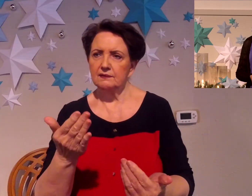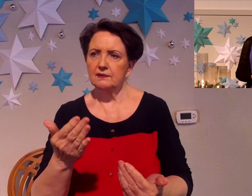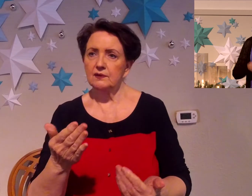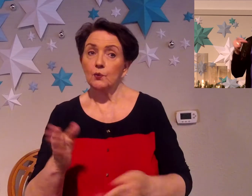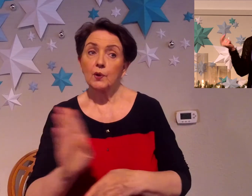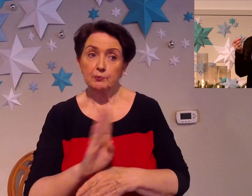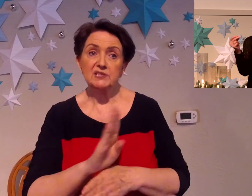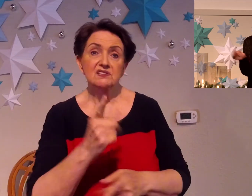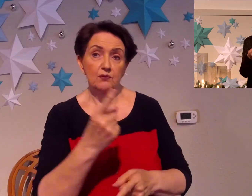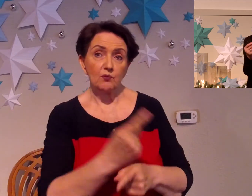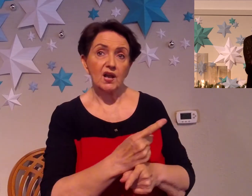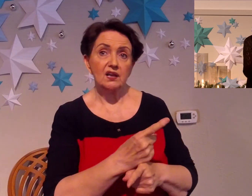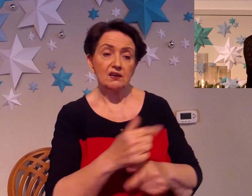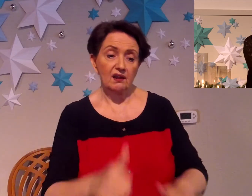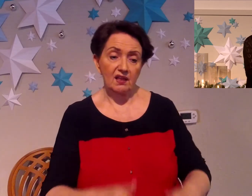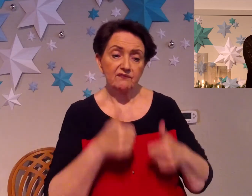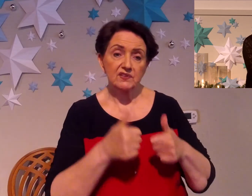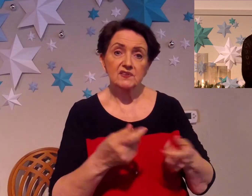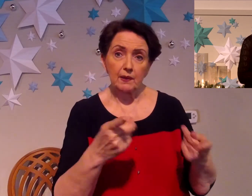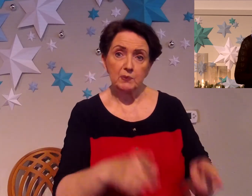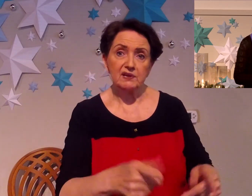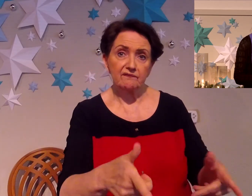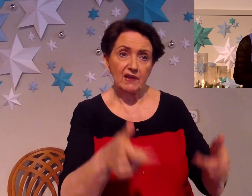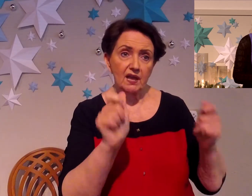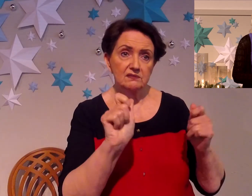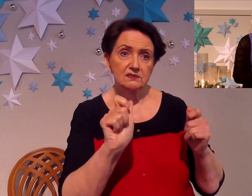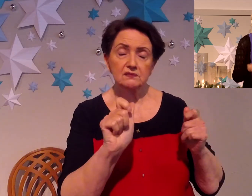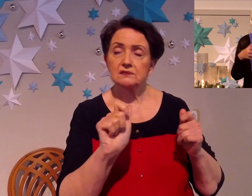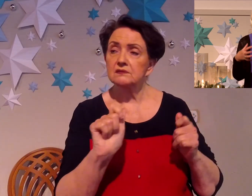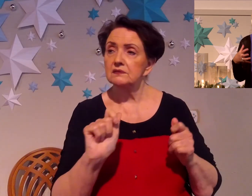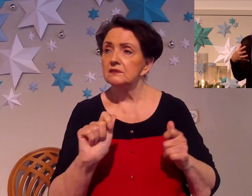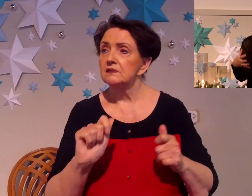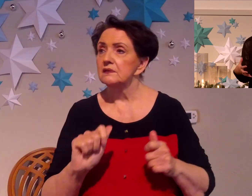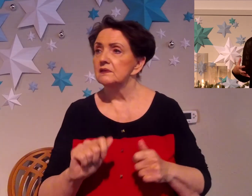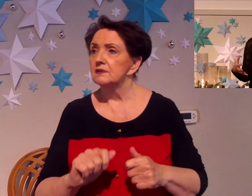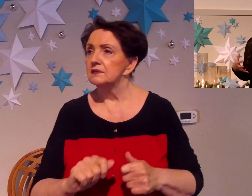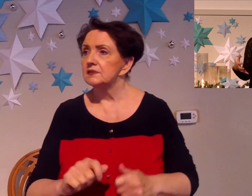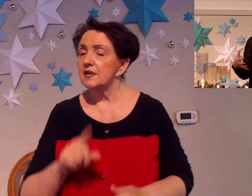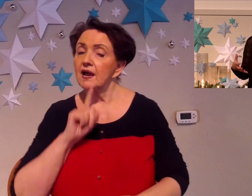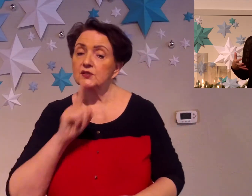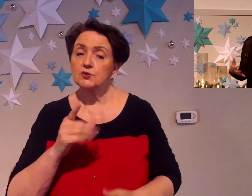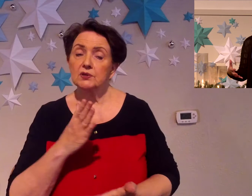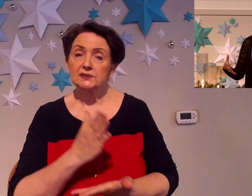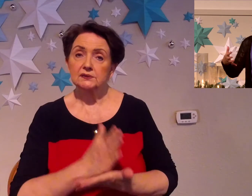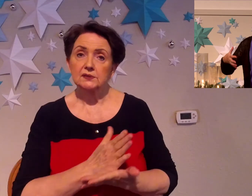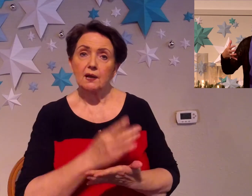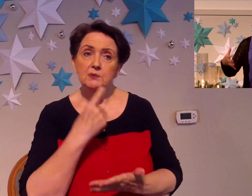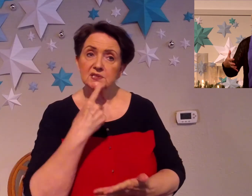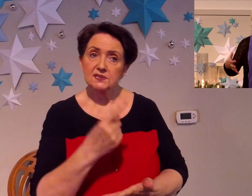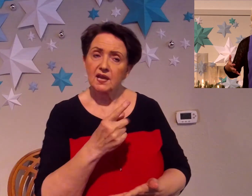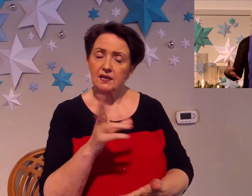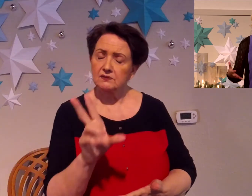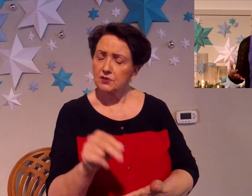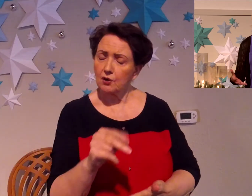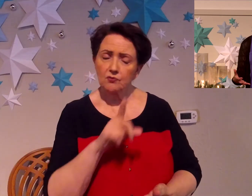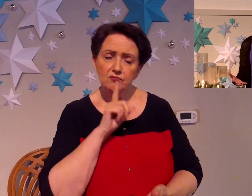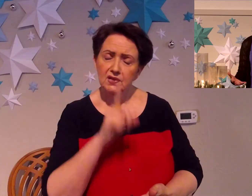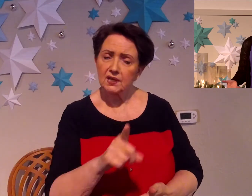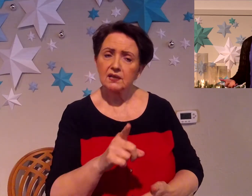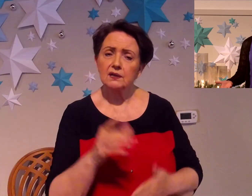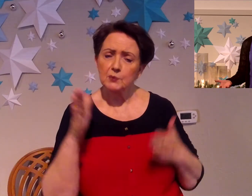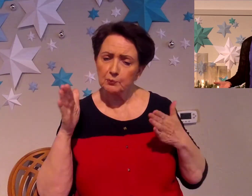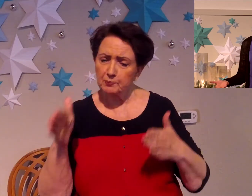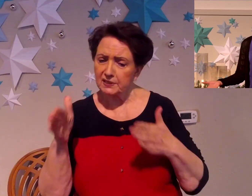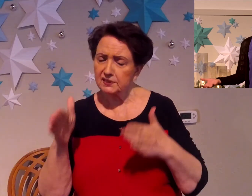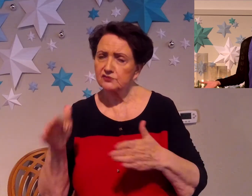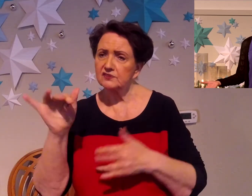we not? Life is going like that, isn't it? And to actually stop and say, no, really, I am going to pay attention